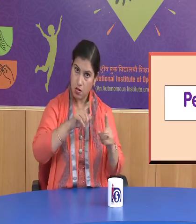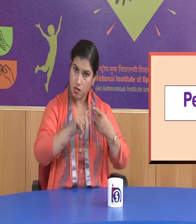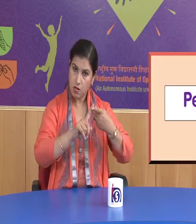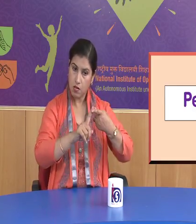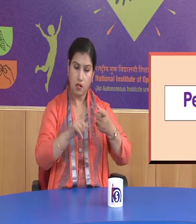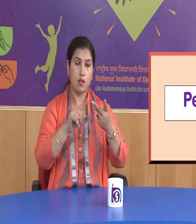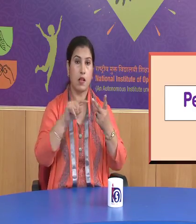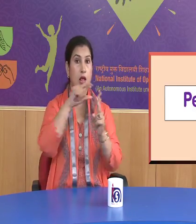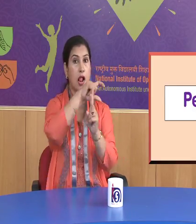cultural